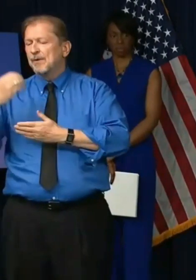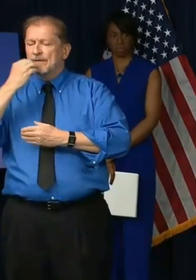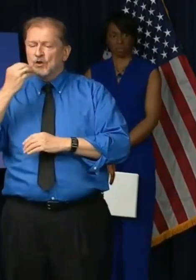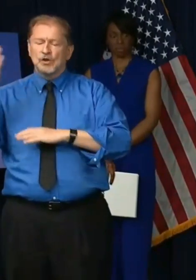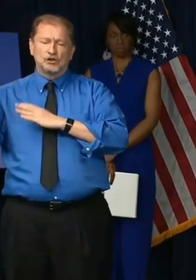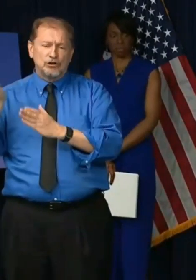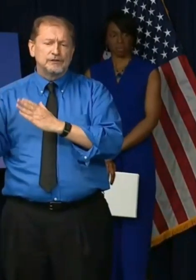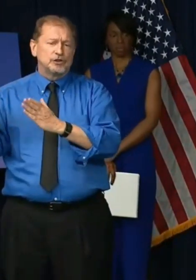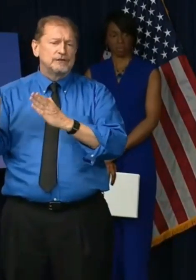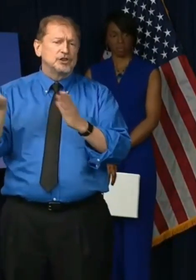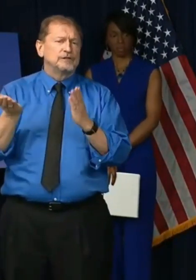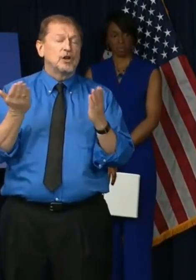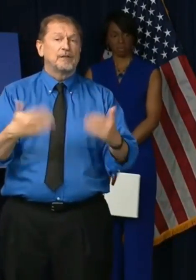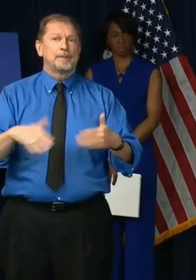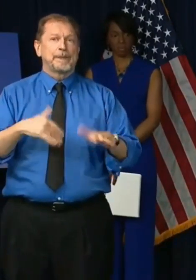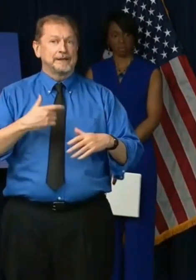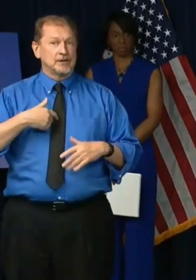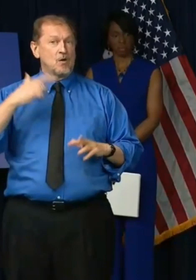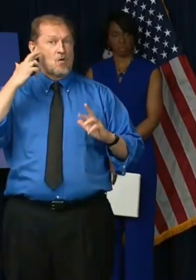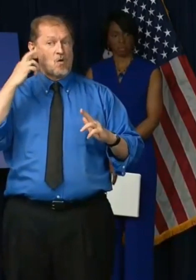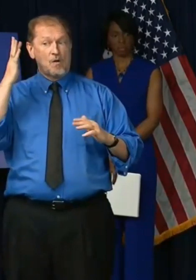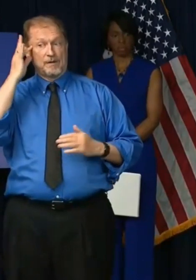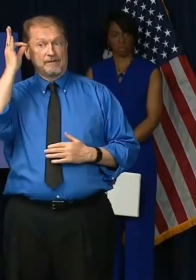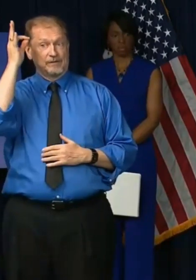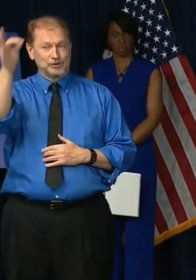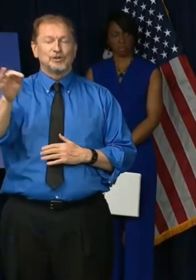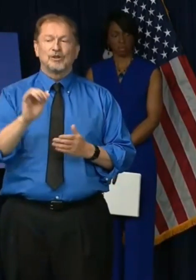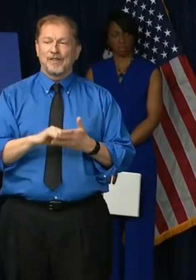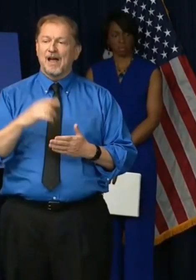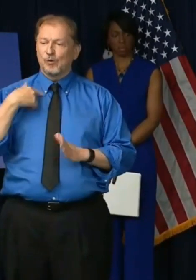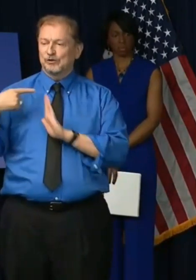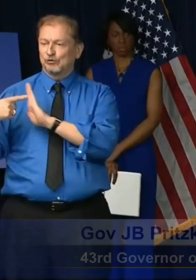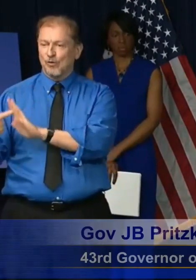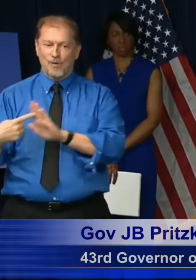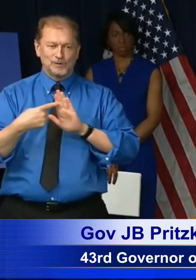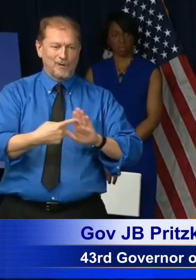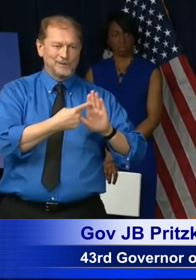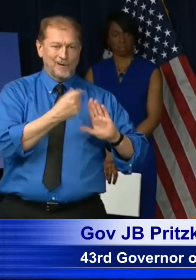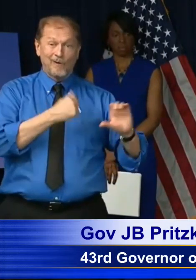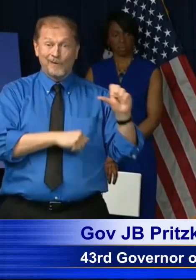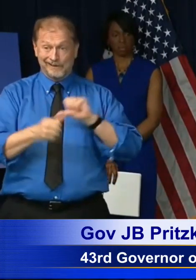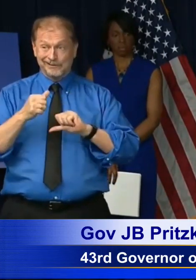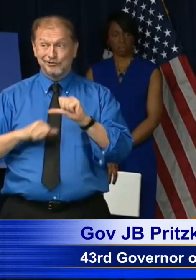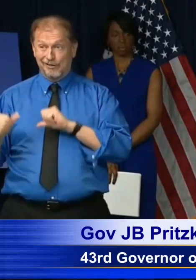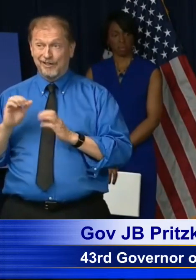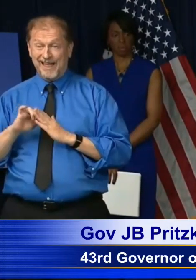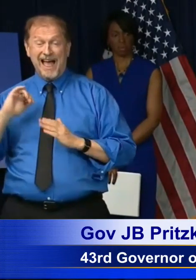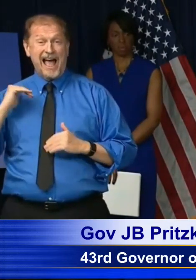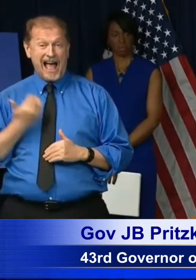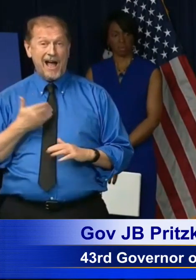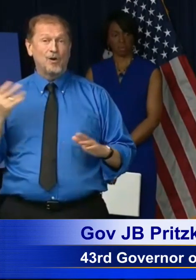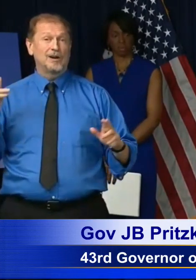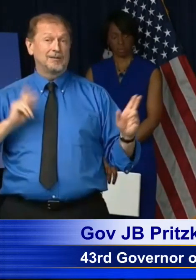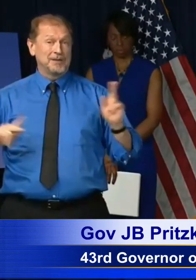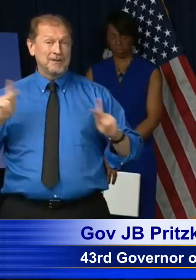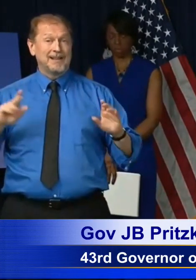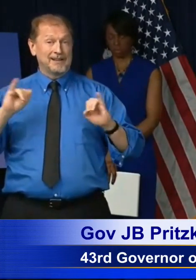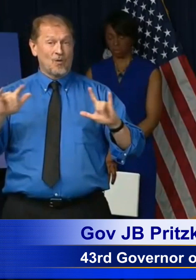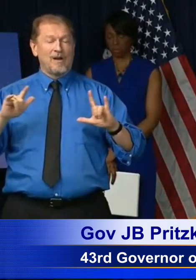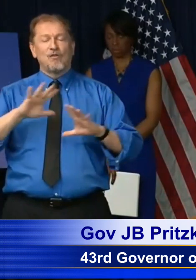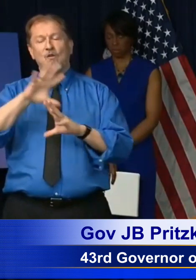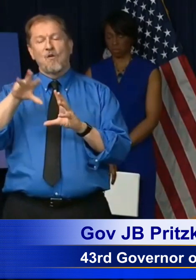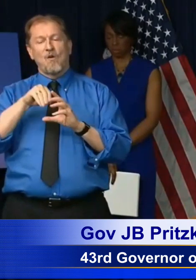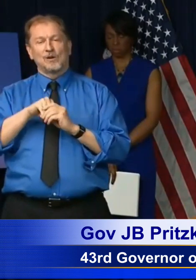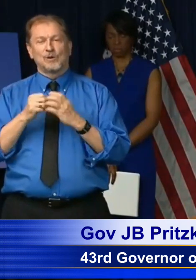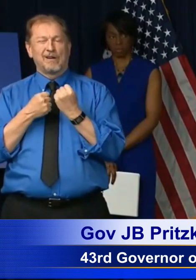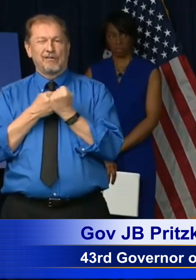lasting legacy of this is that we will have demonstrated to each other that that we are all in this together, and